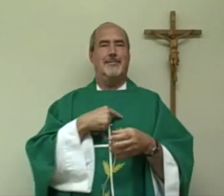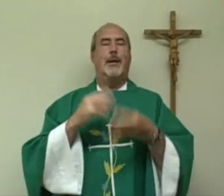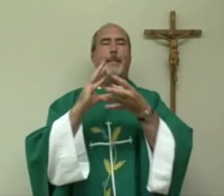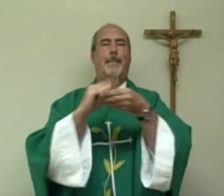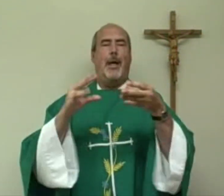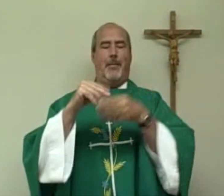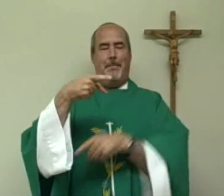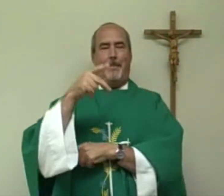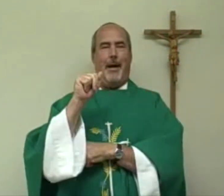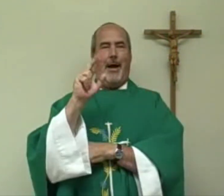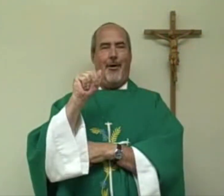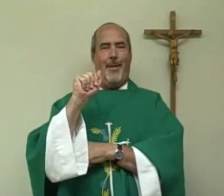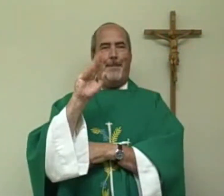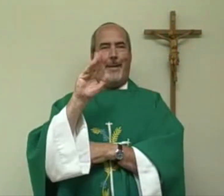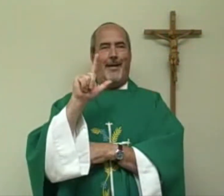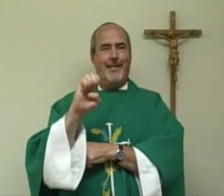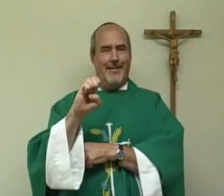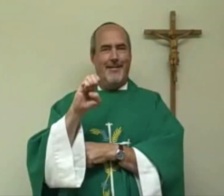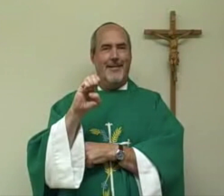In today's gospel, Jesus gives us